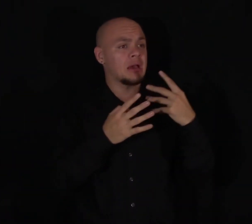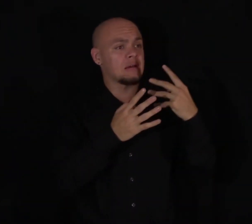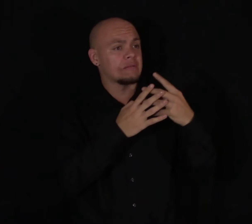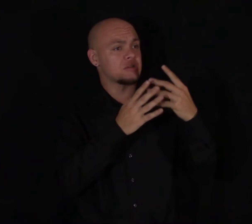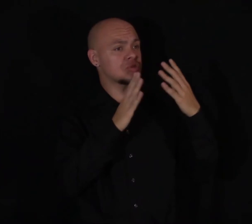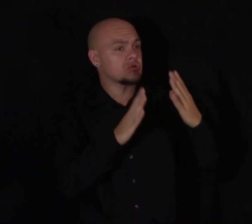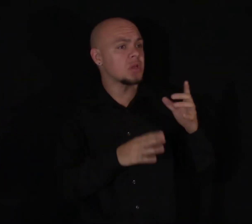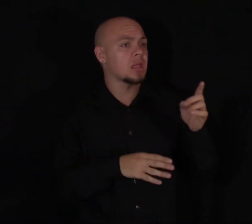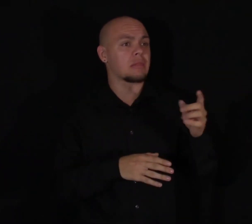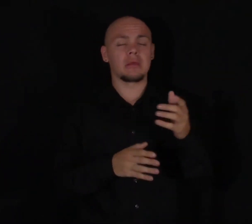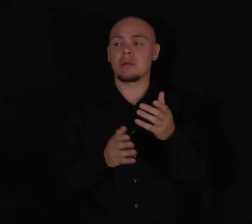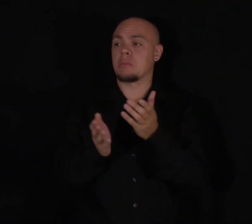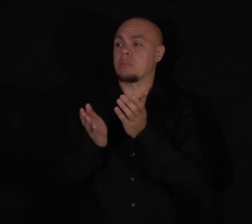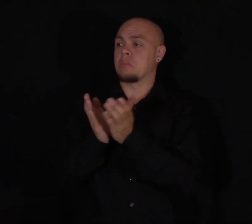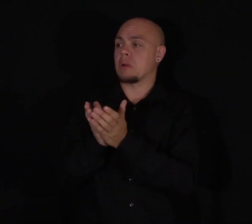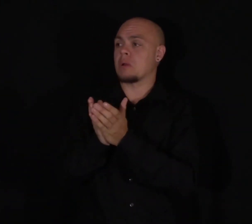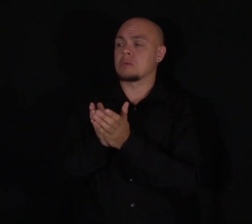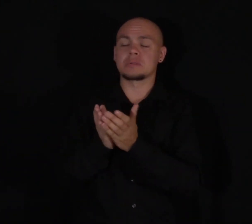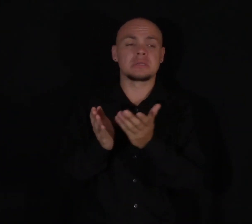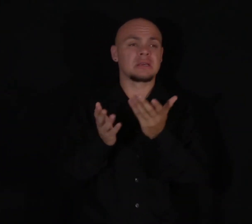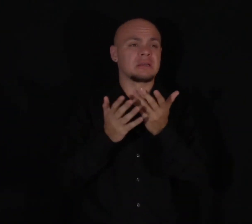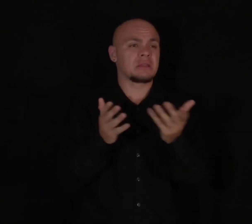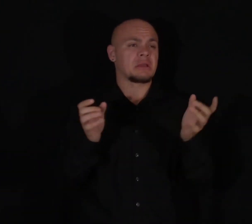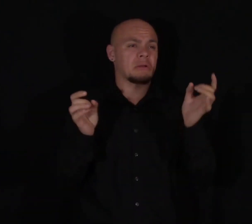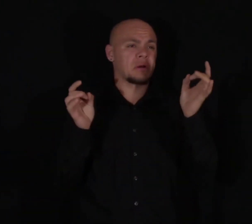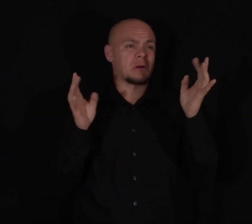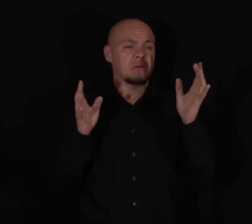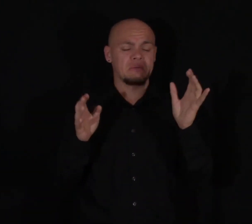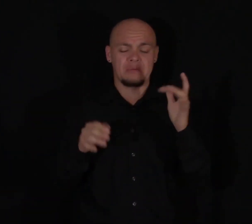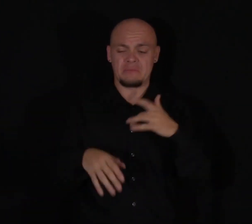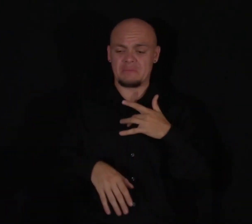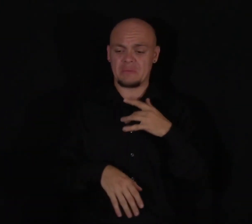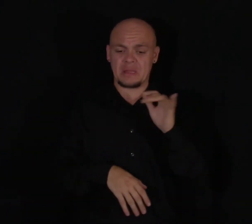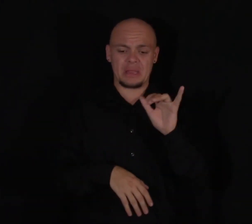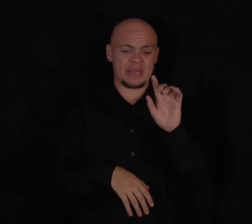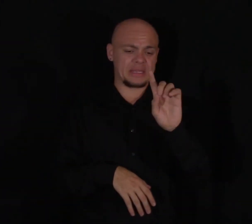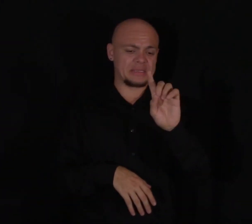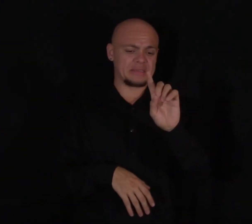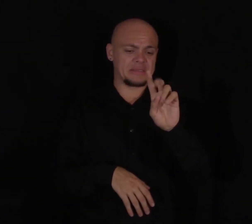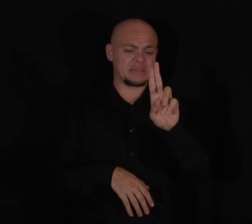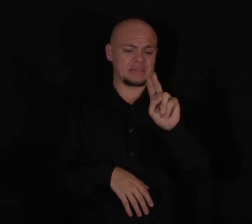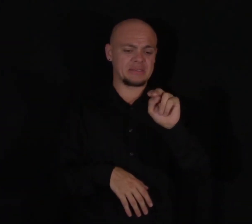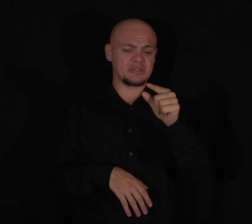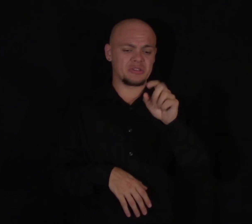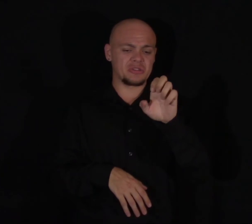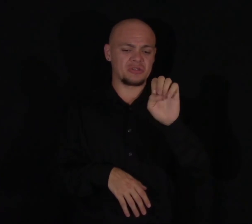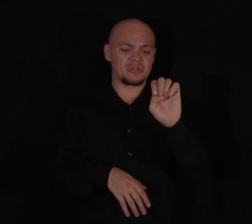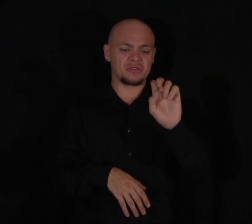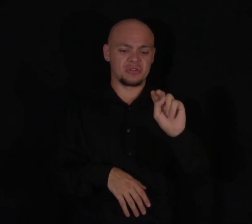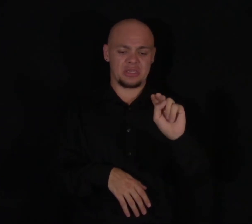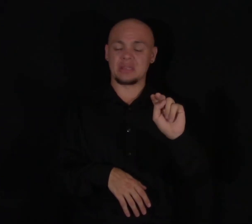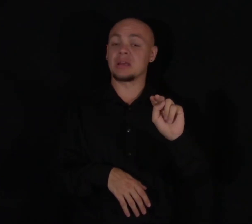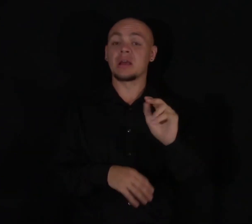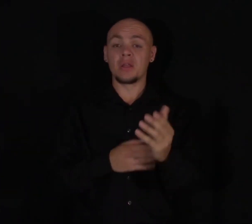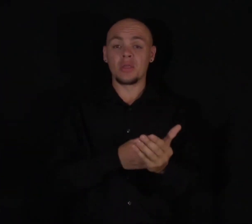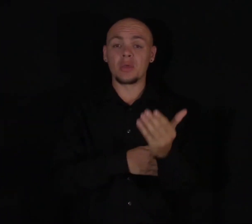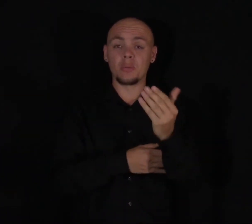and all the miserable apparatus of a dungeon. It was morning, I remember, when I thus awoke